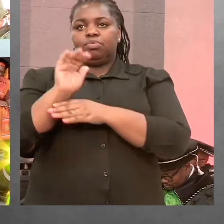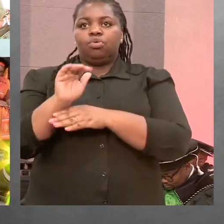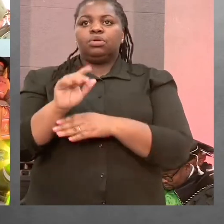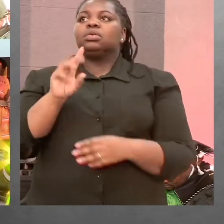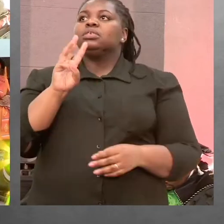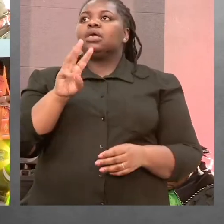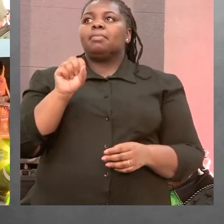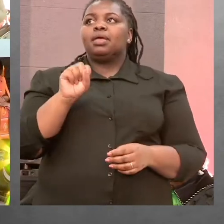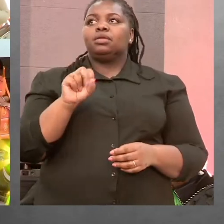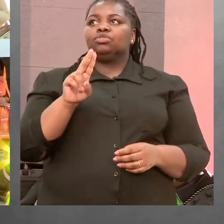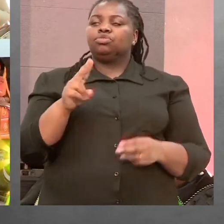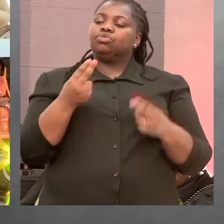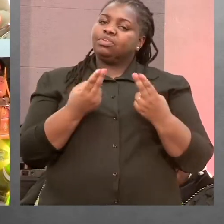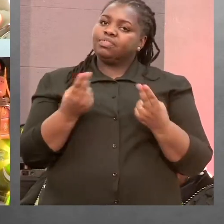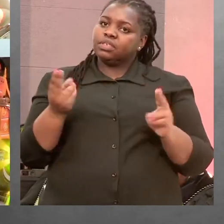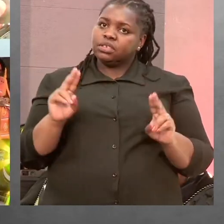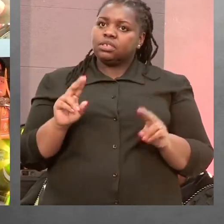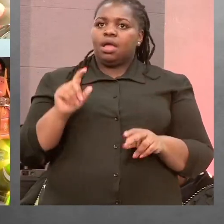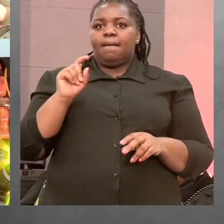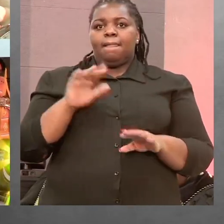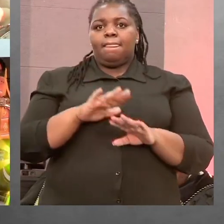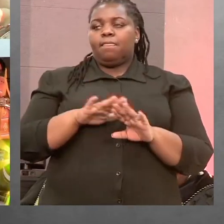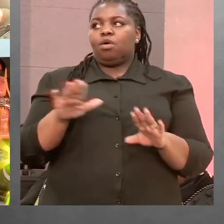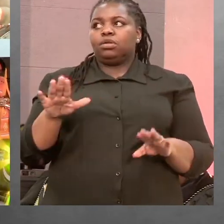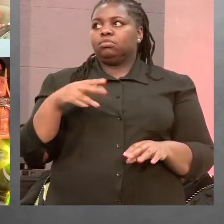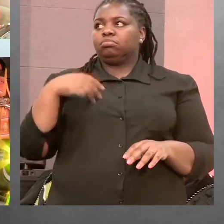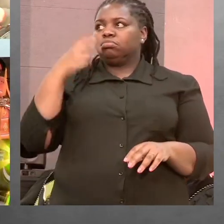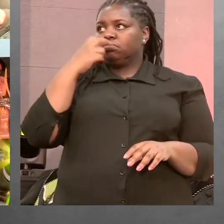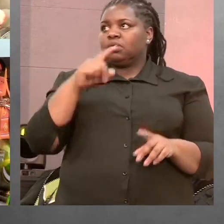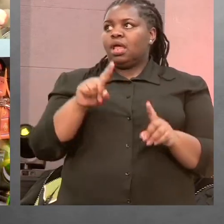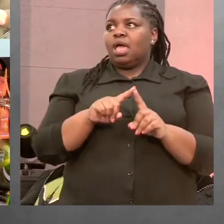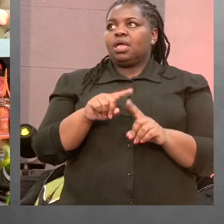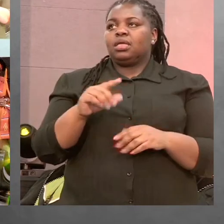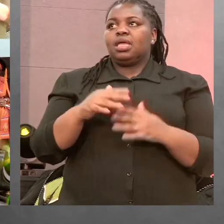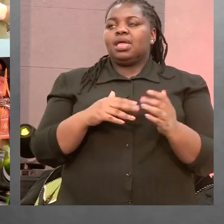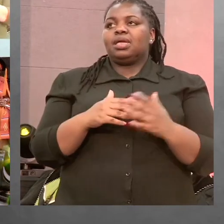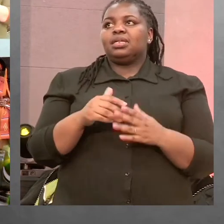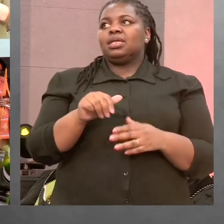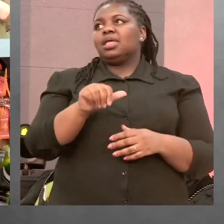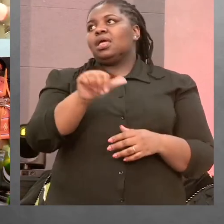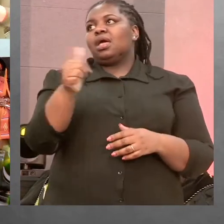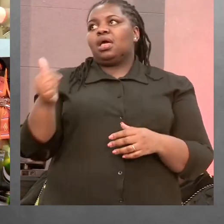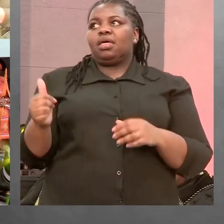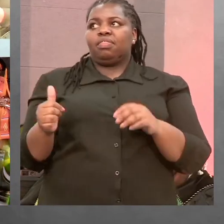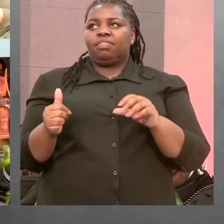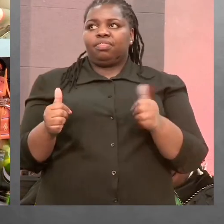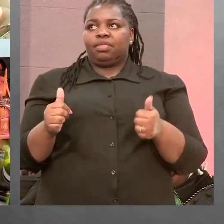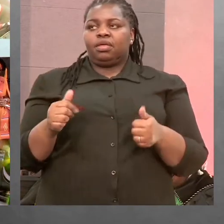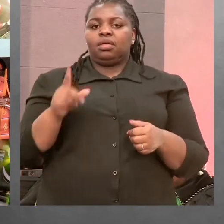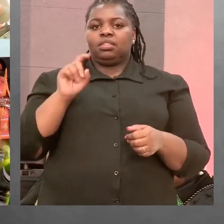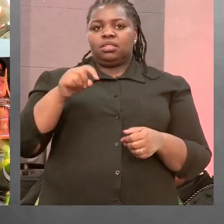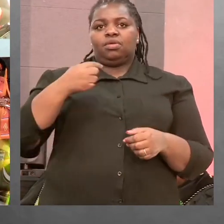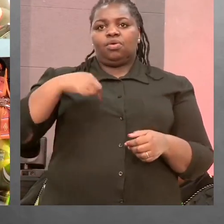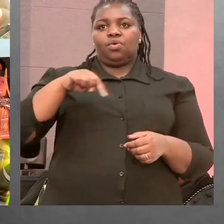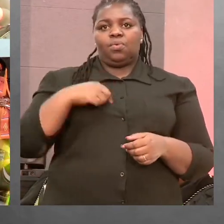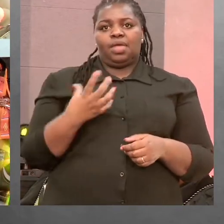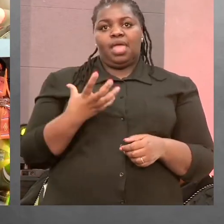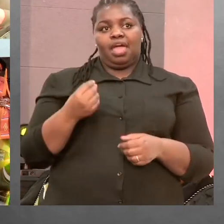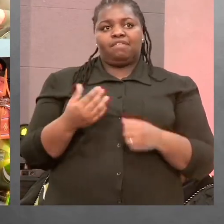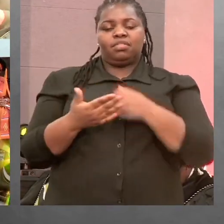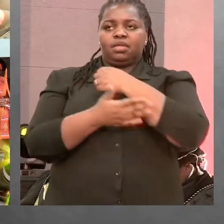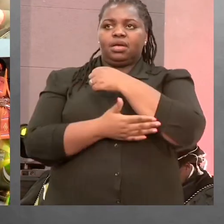Walter Sisulu University must not seek to be like any other that we have in our